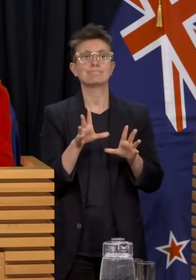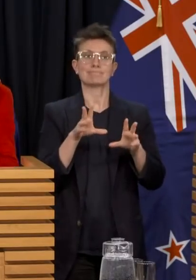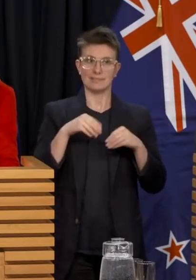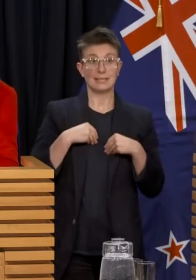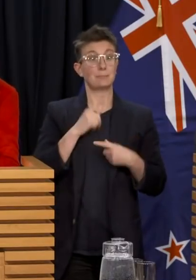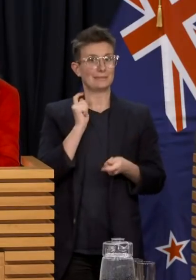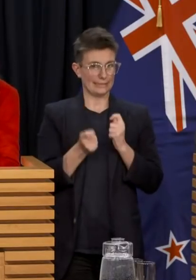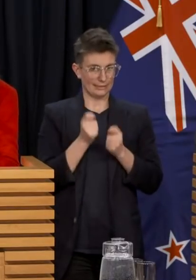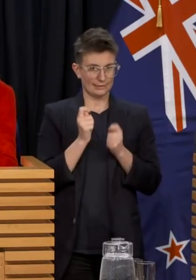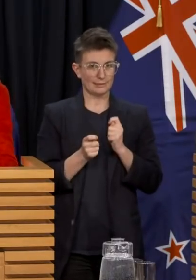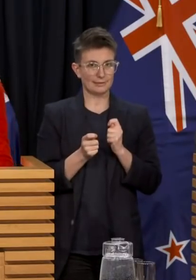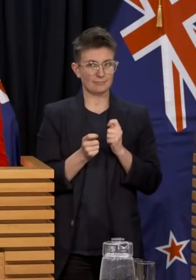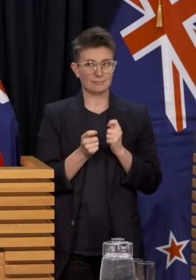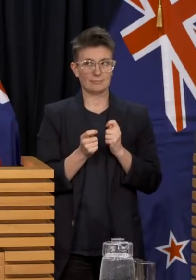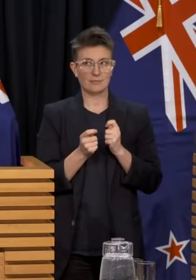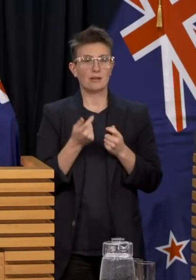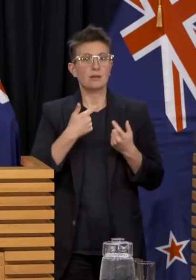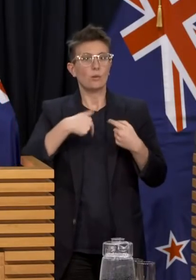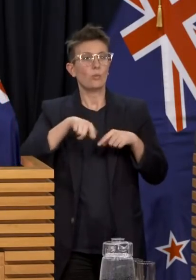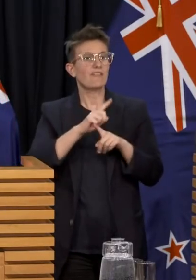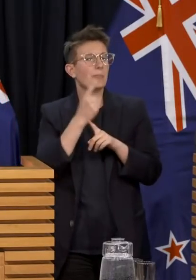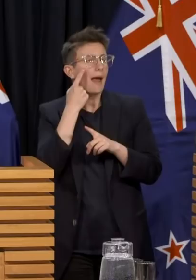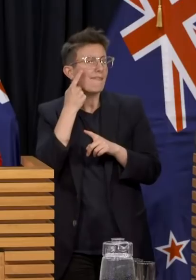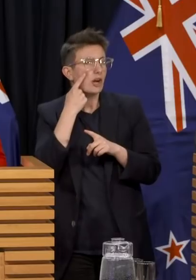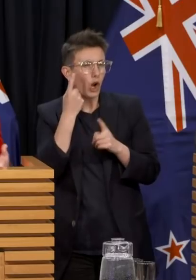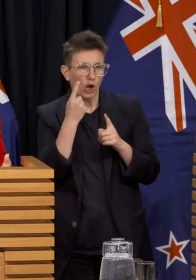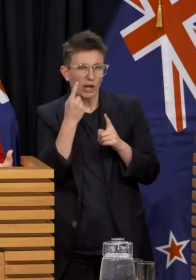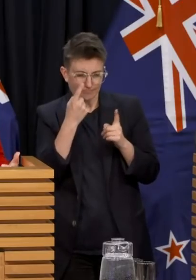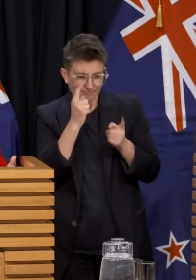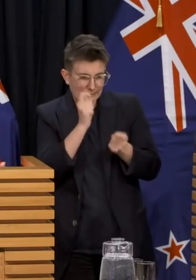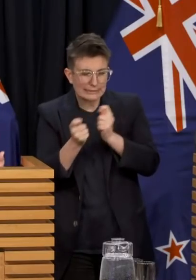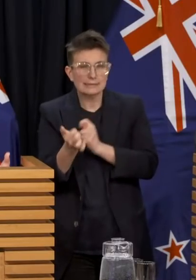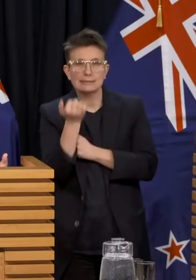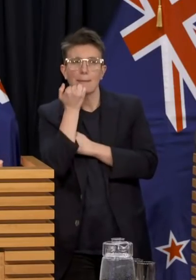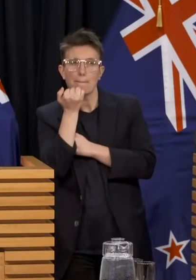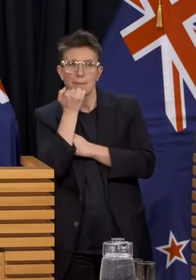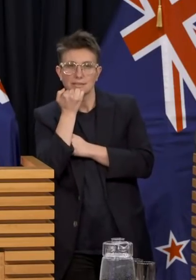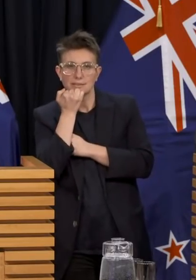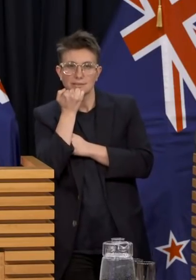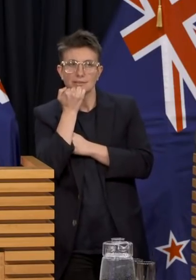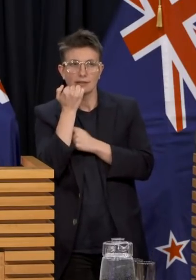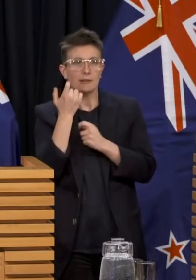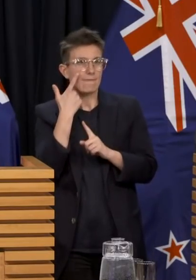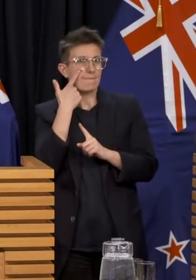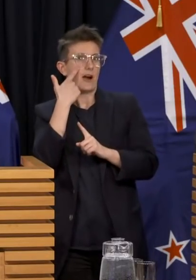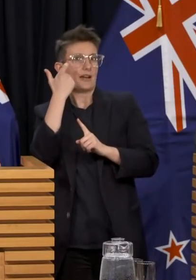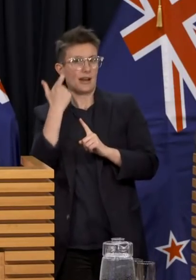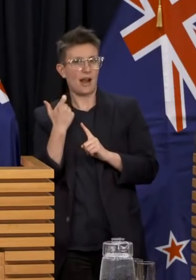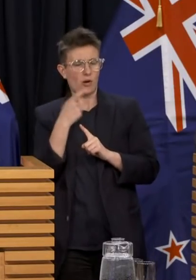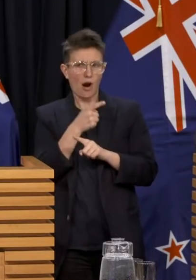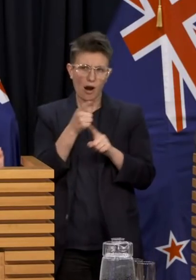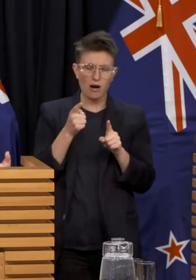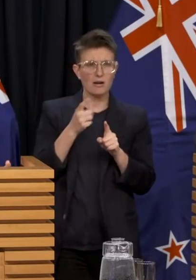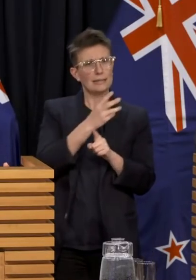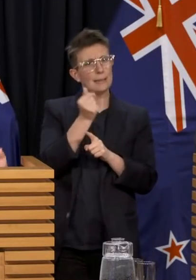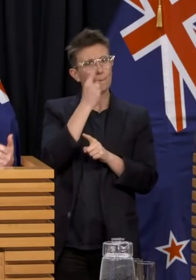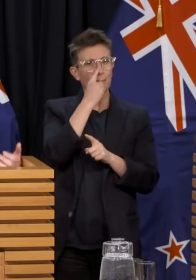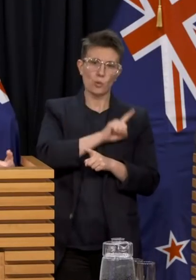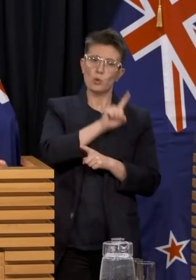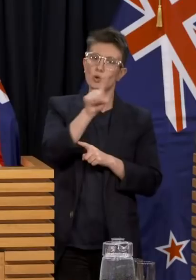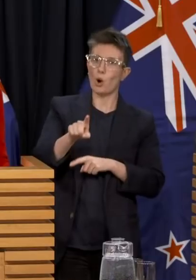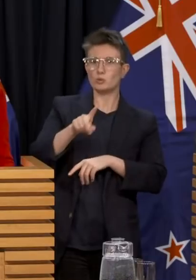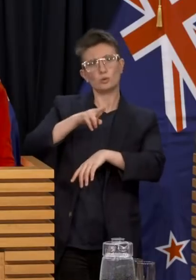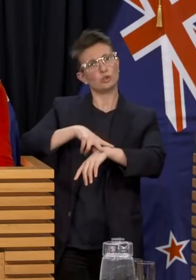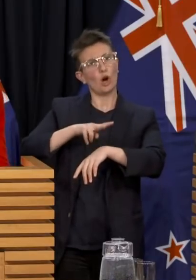when digging into some of our lower testing numbers is that people, in some cases, are refusing testing